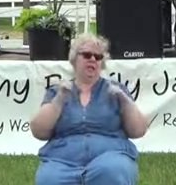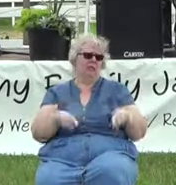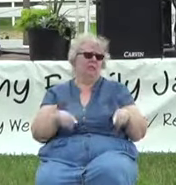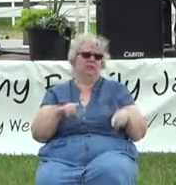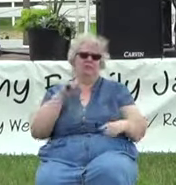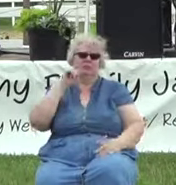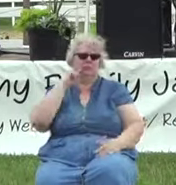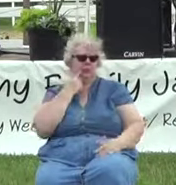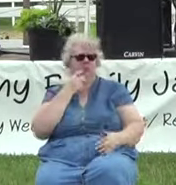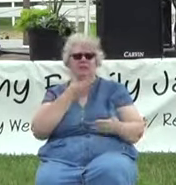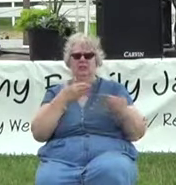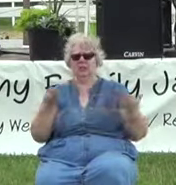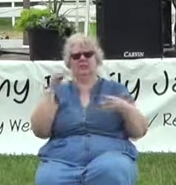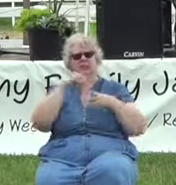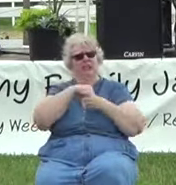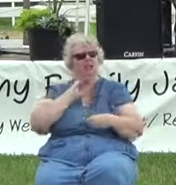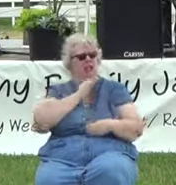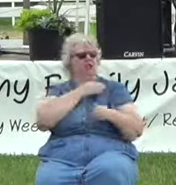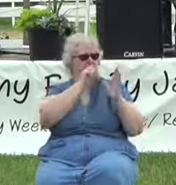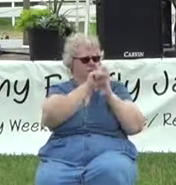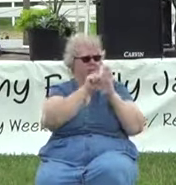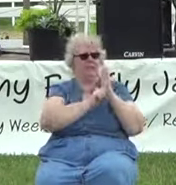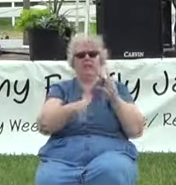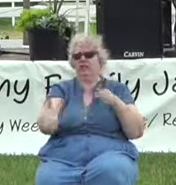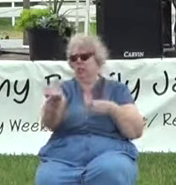things going on in our state right now.